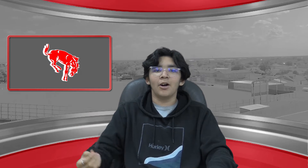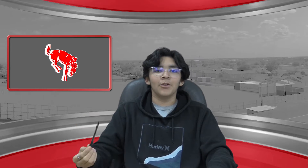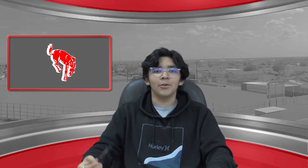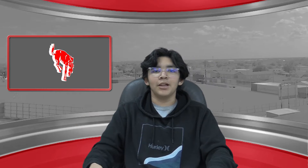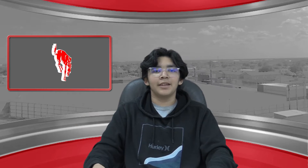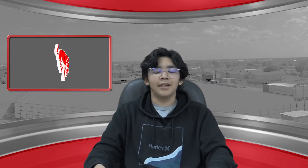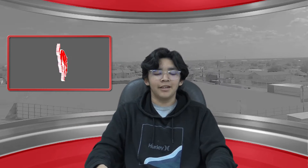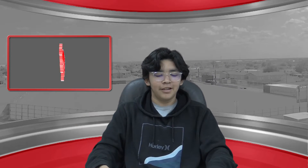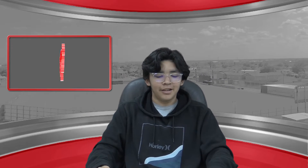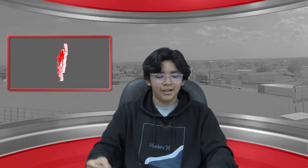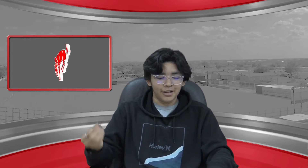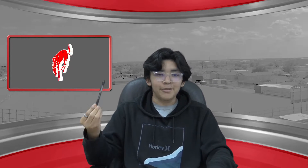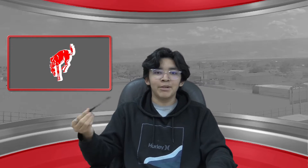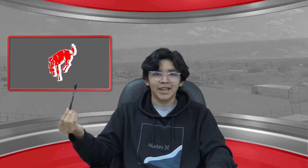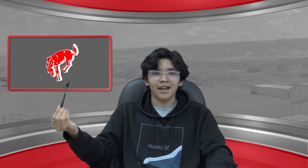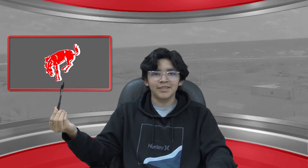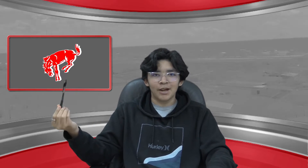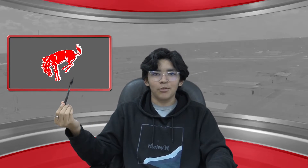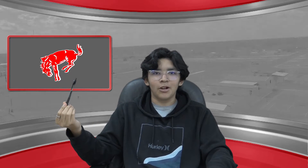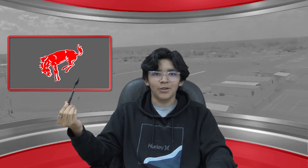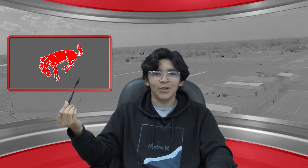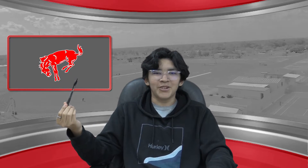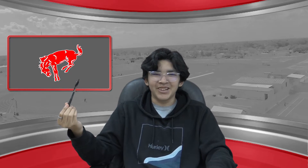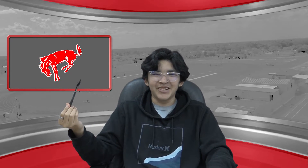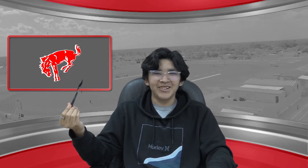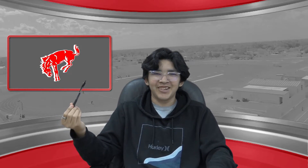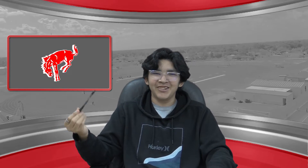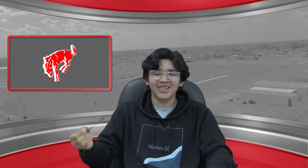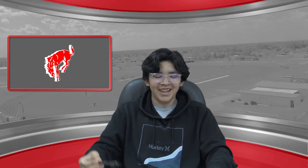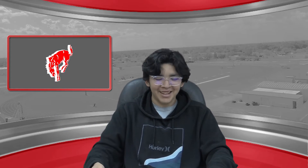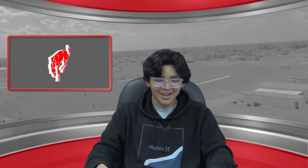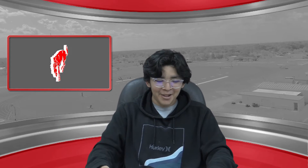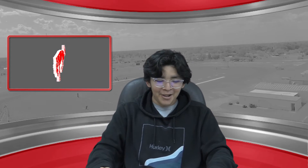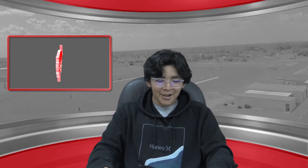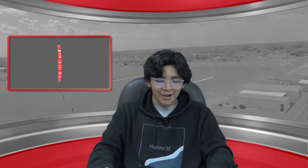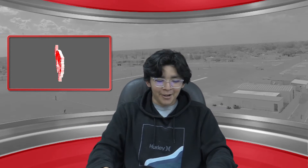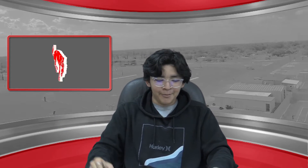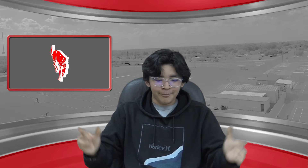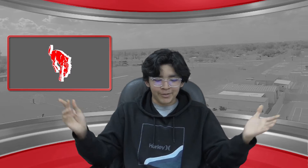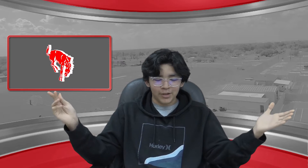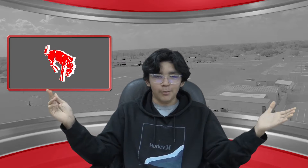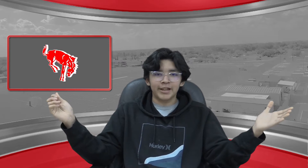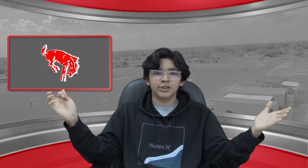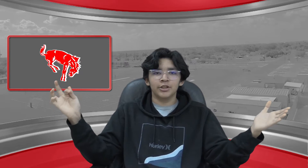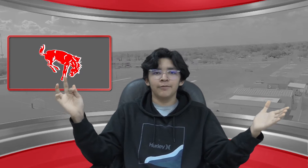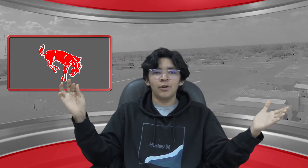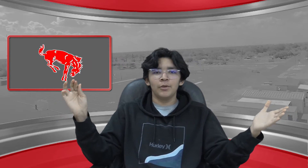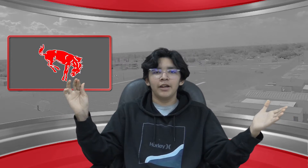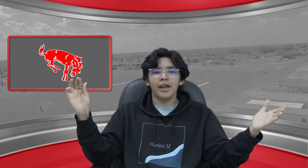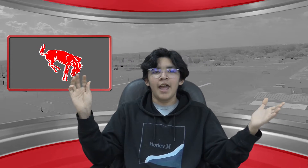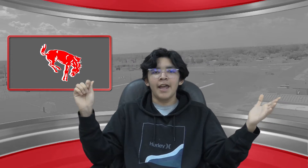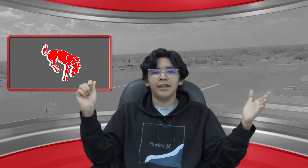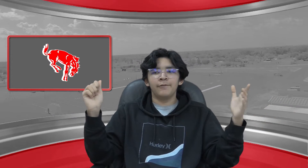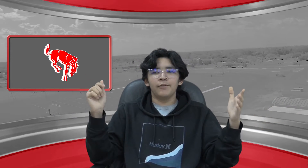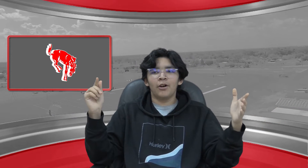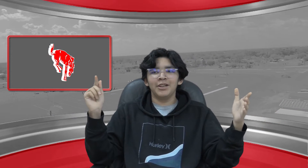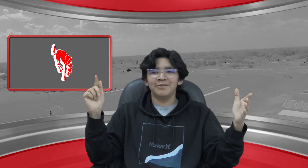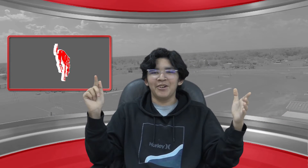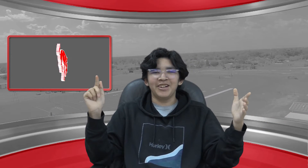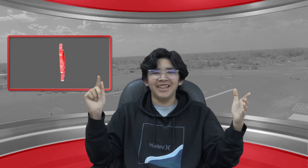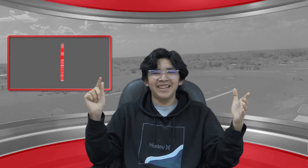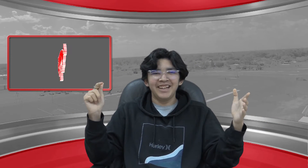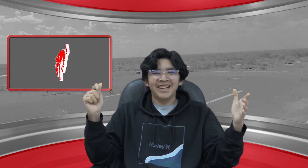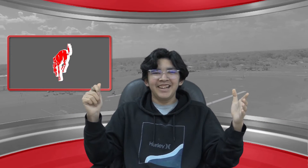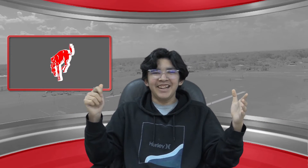I'm saying also a lot today, but yeah, that will also close Tuesday. So make sure to vote, and if you've